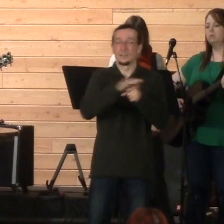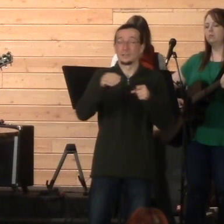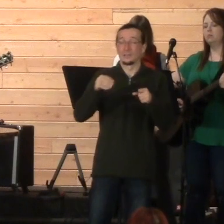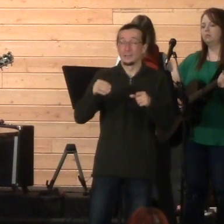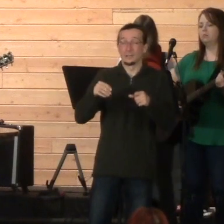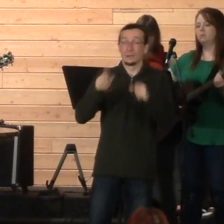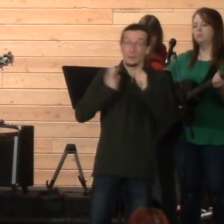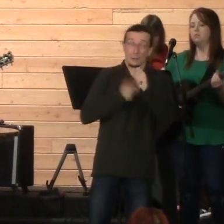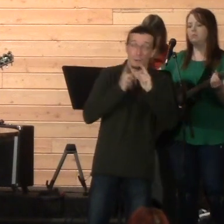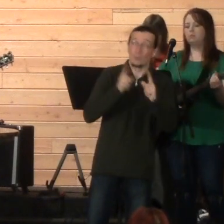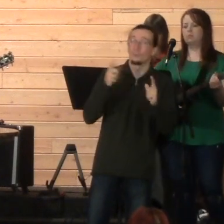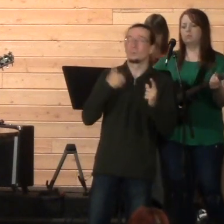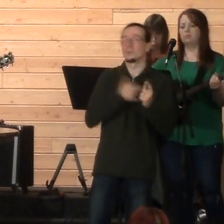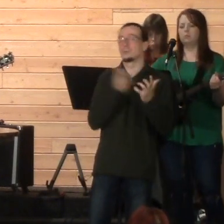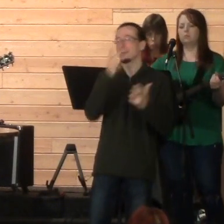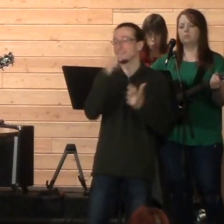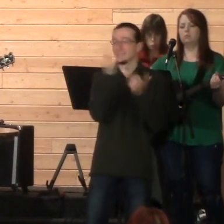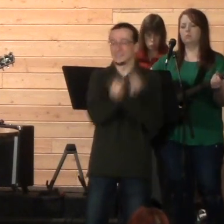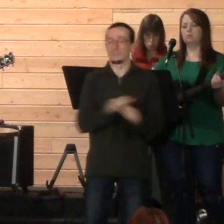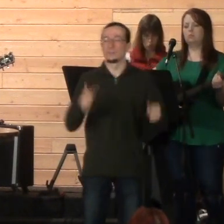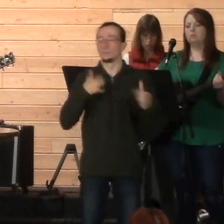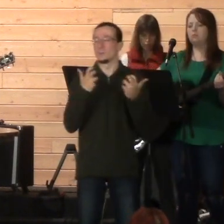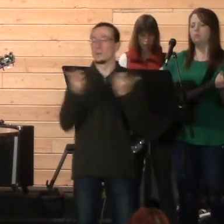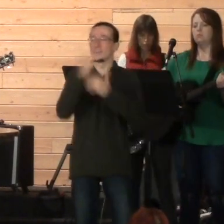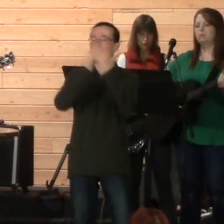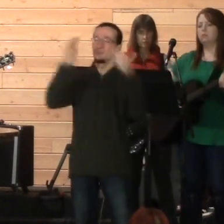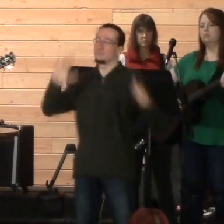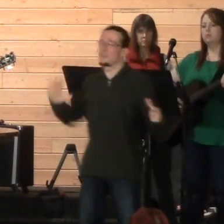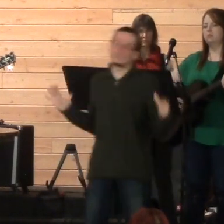salvation. We want to fill up heaven, God.